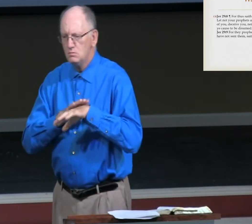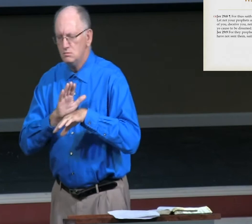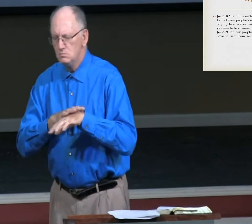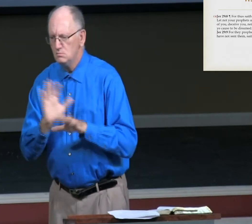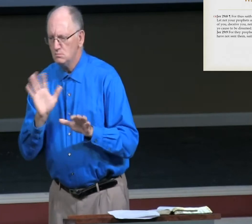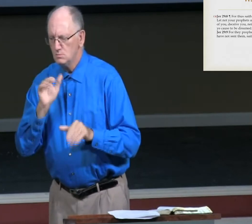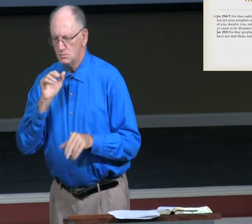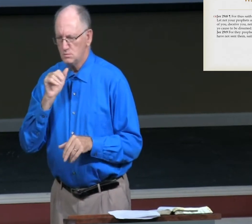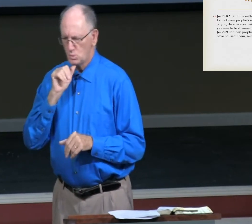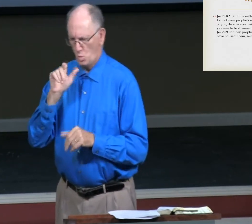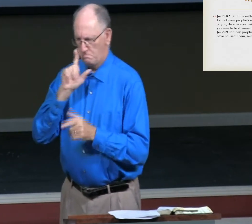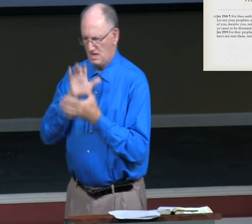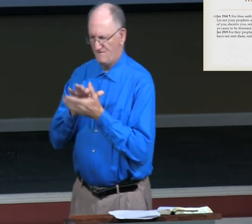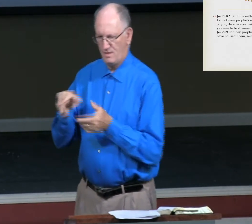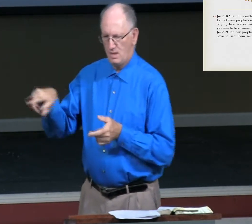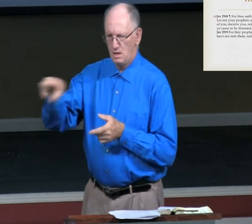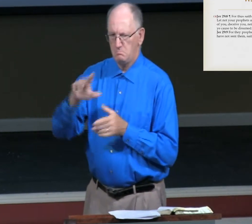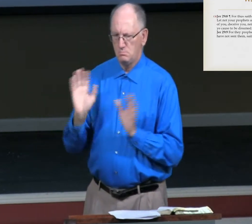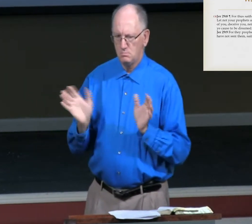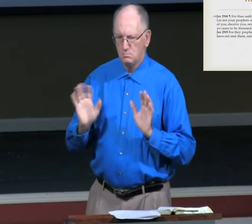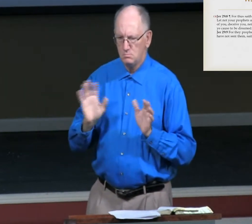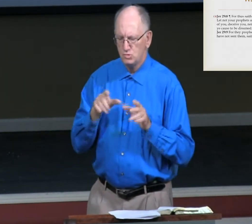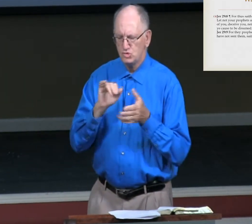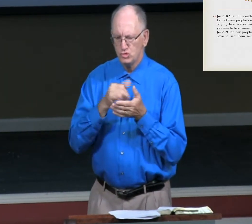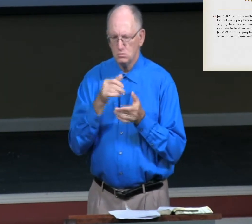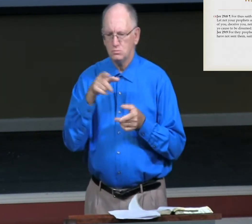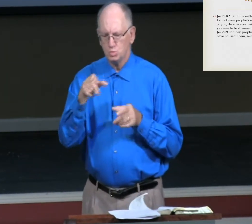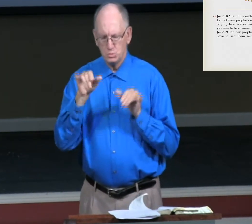used to it. God's warning them. Don't believe them.